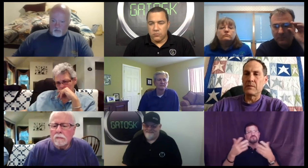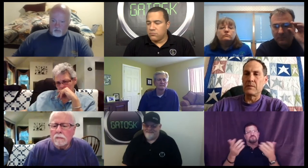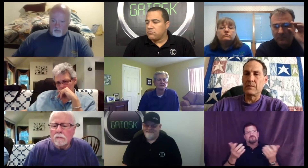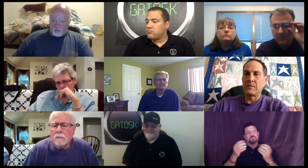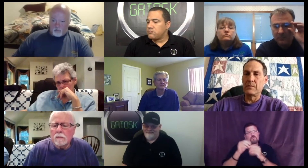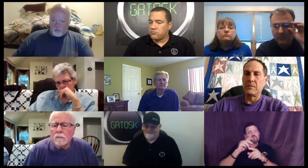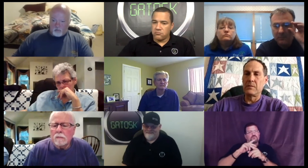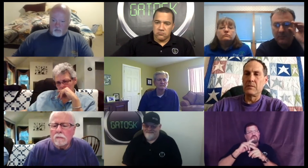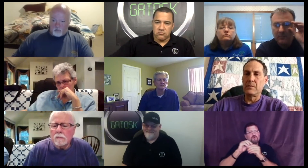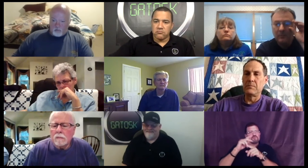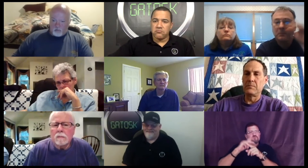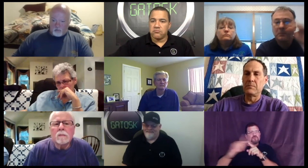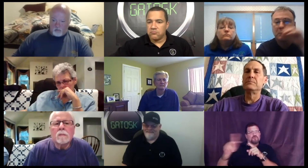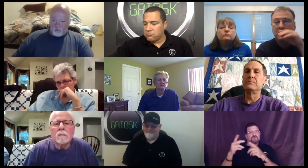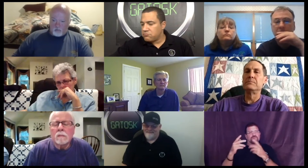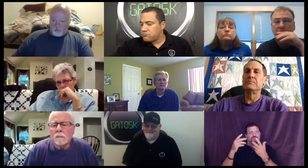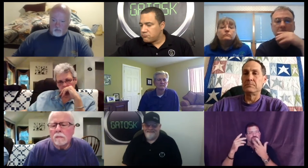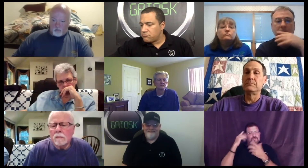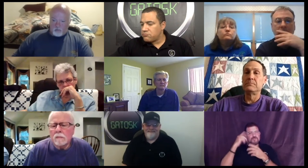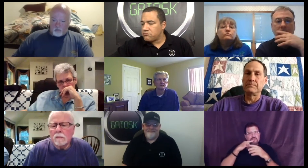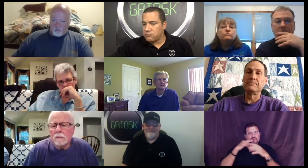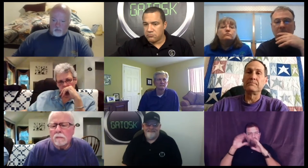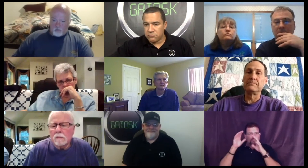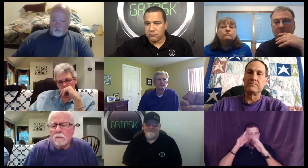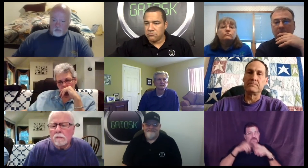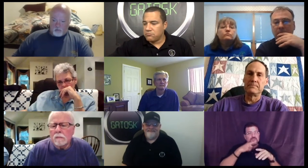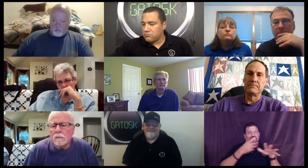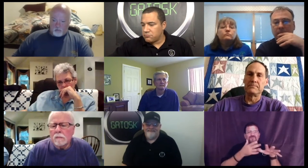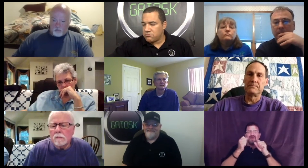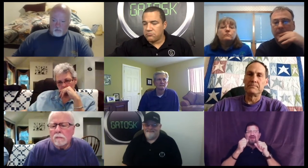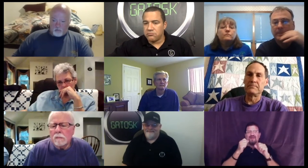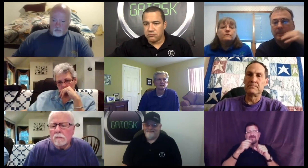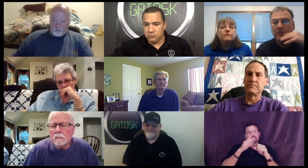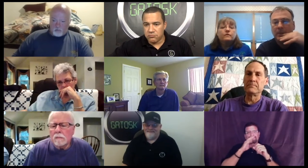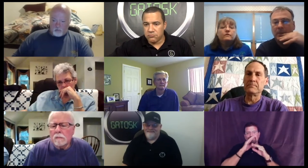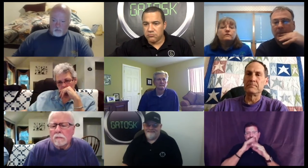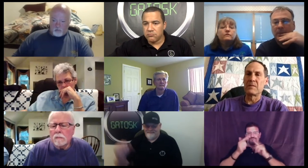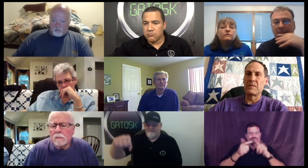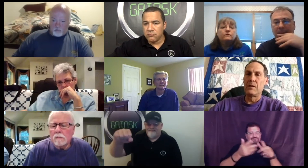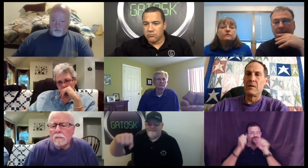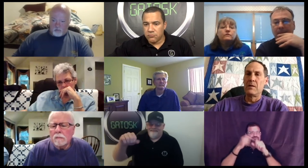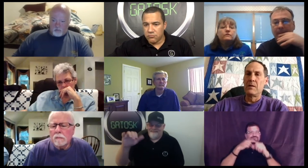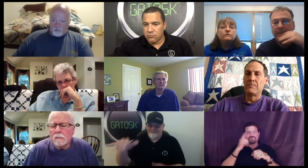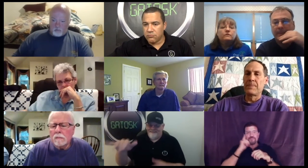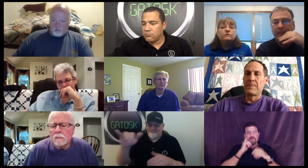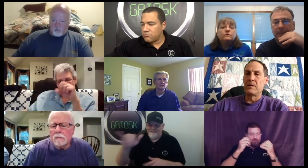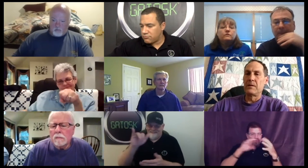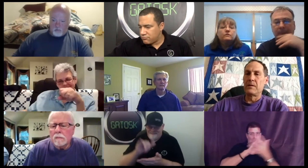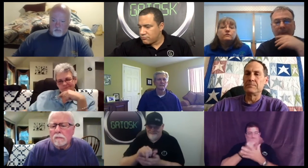and then we can merge it, and that way we'll be more professional. Because hearing people can speak much faster and it moves